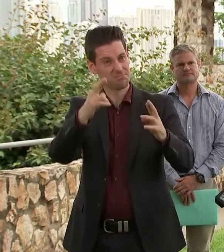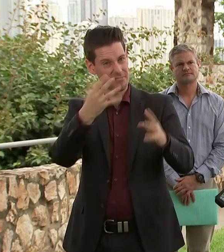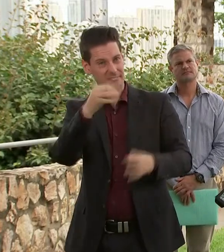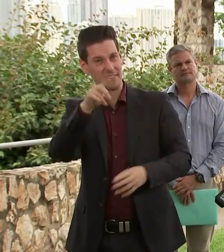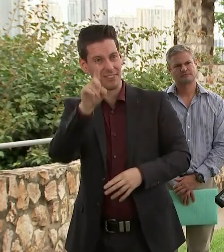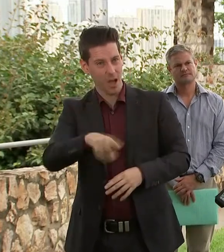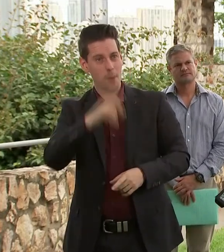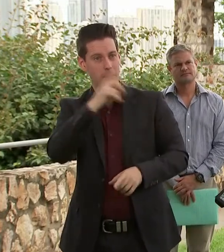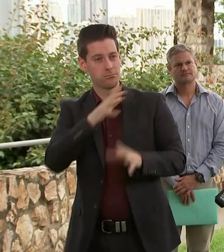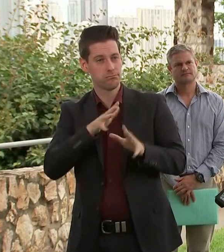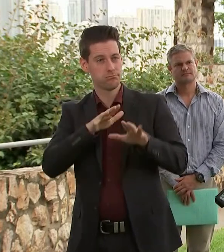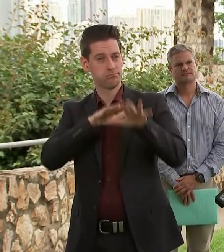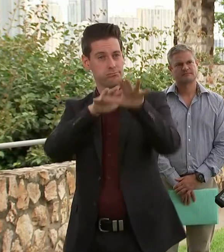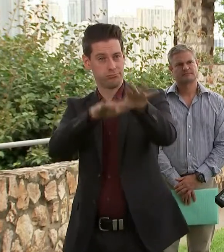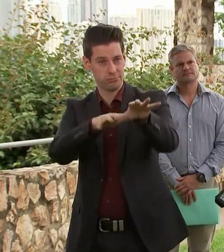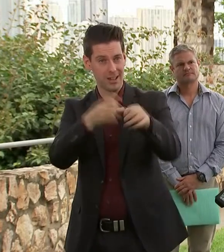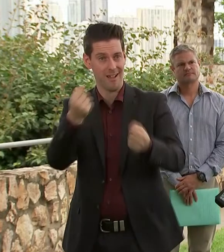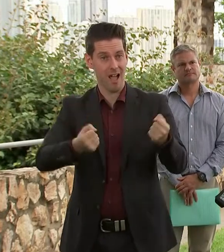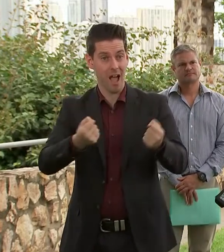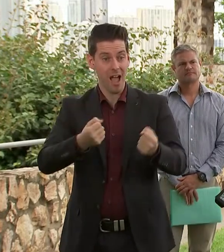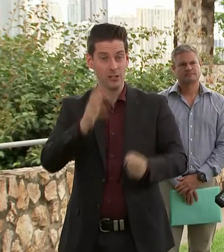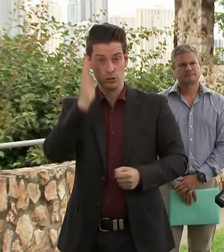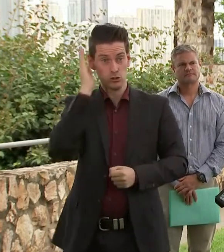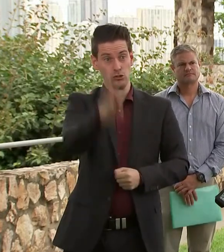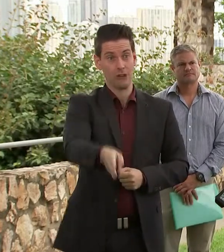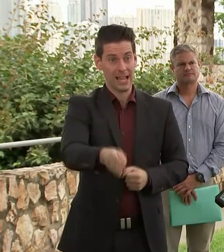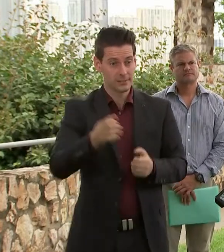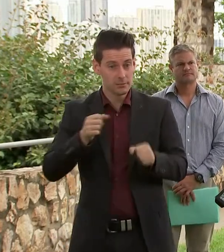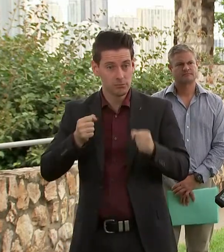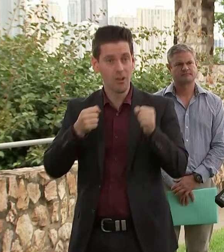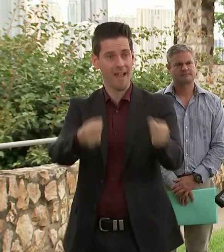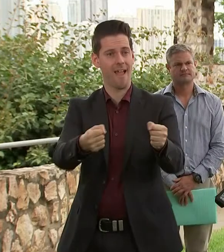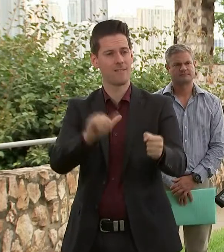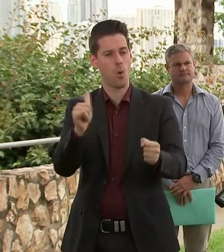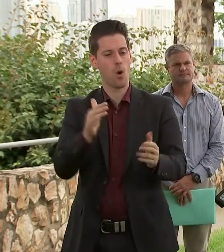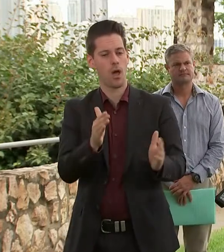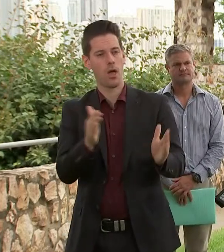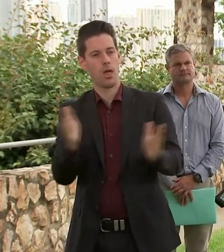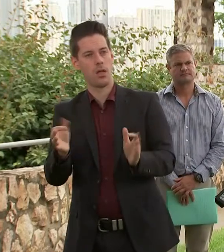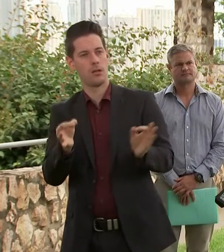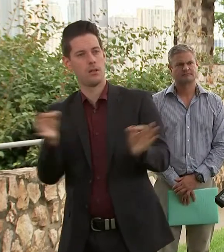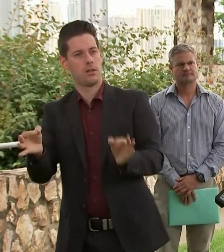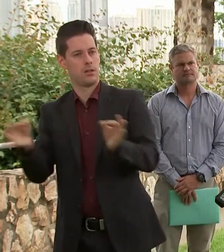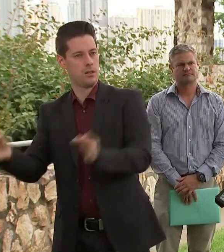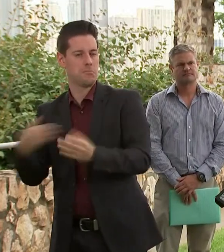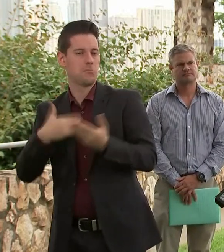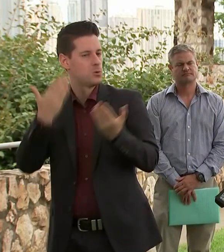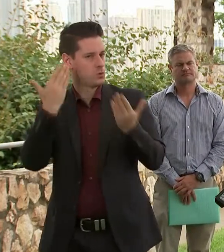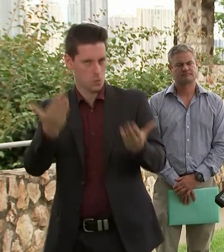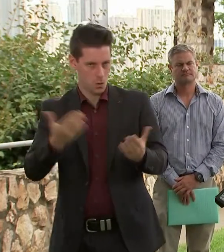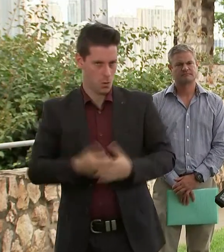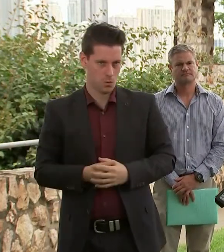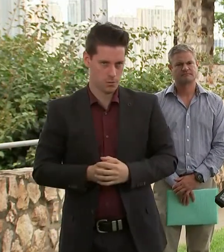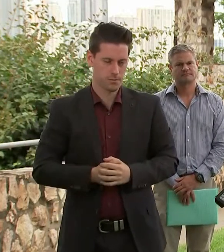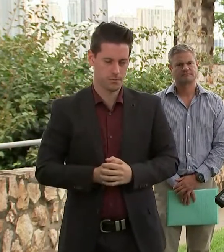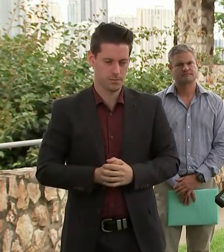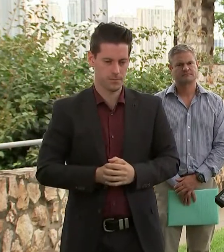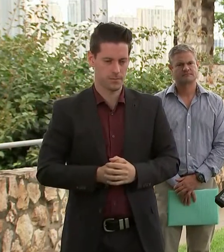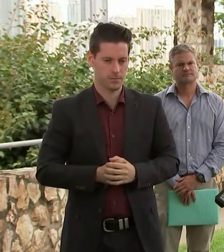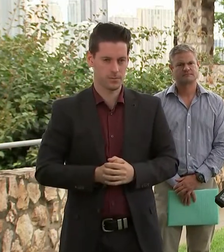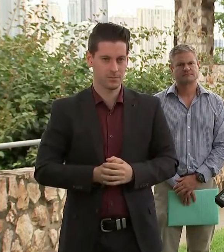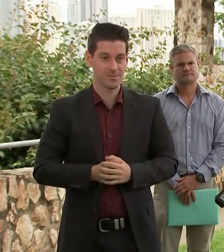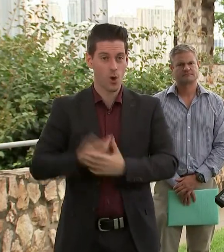know exactly whether people will be coming immediately or will delay their trip for a couple of days. We do know there isn't